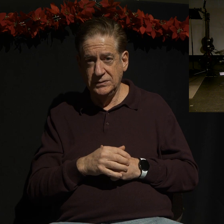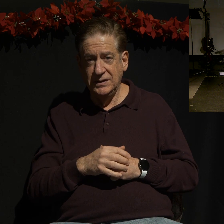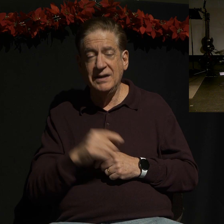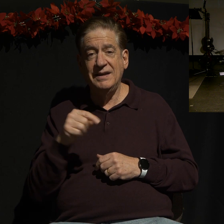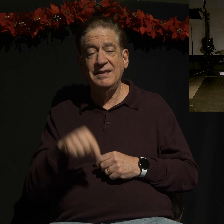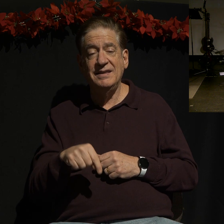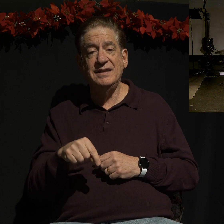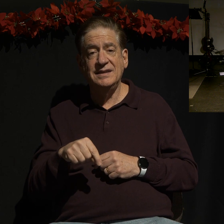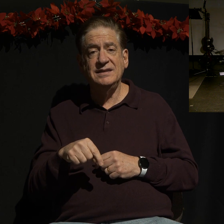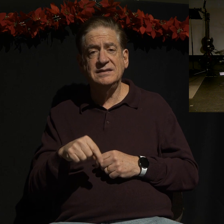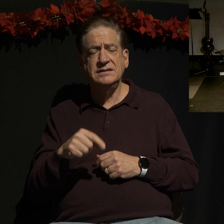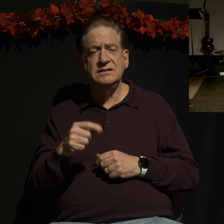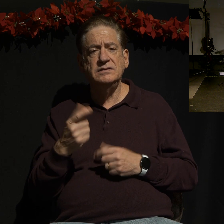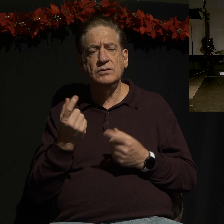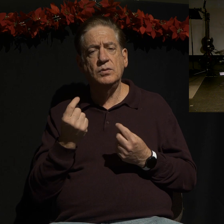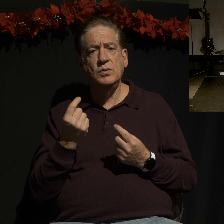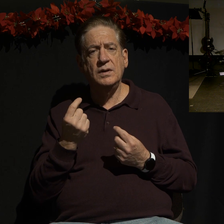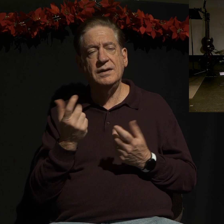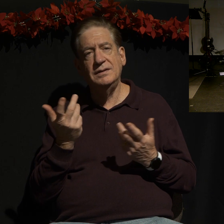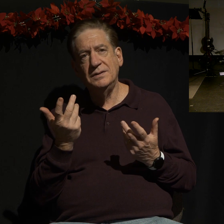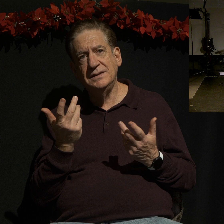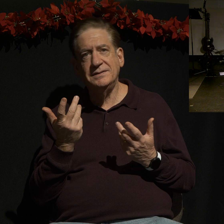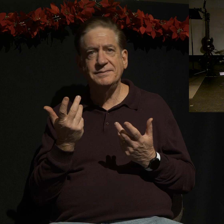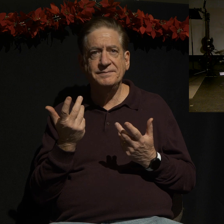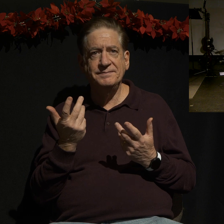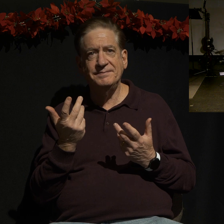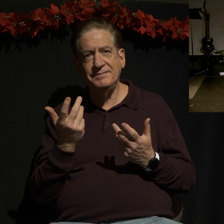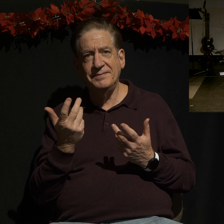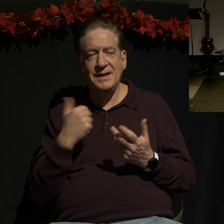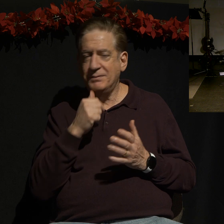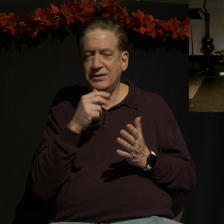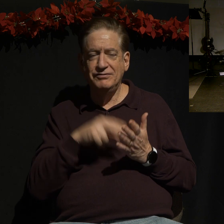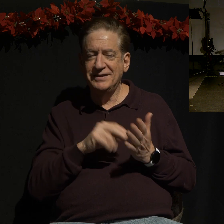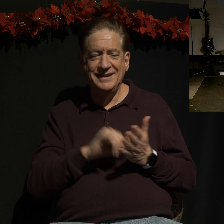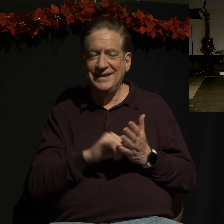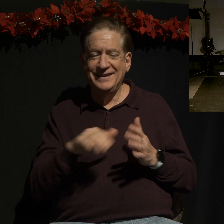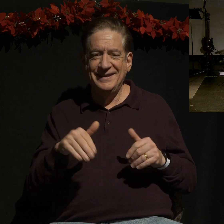This is what, well, I'm not going to read that yet.